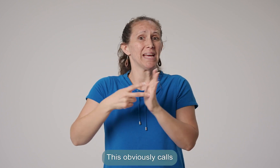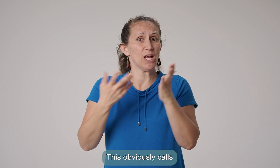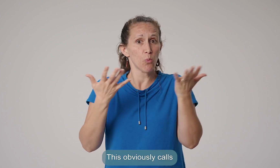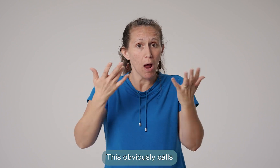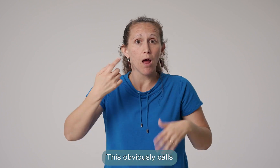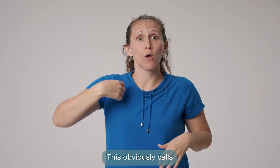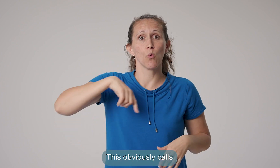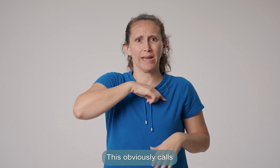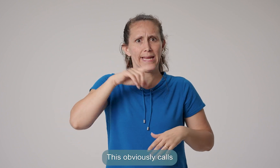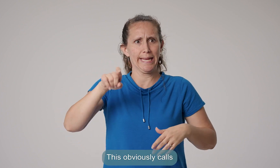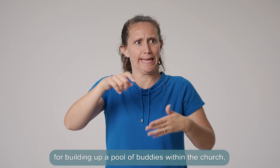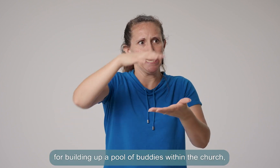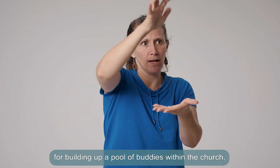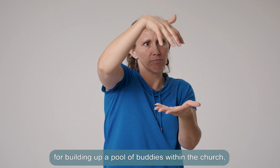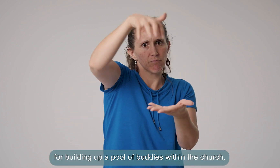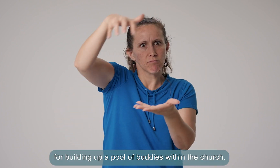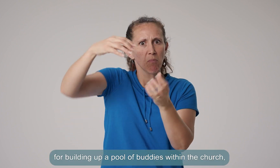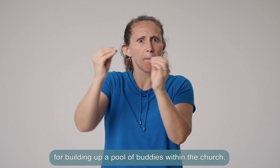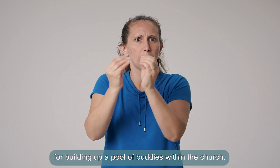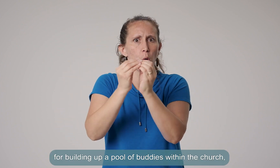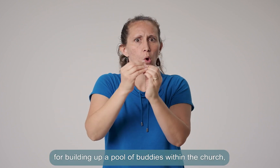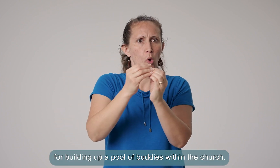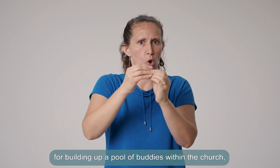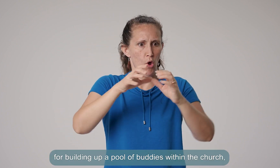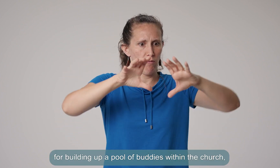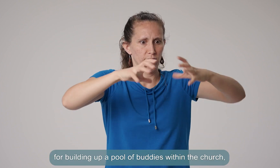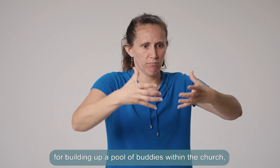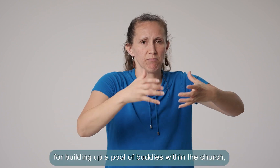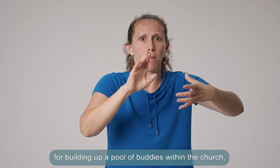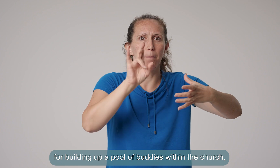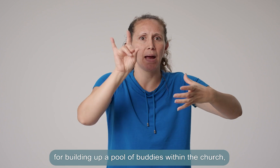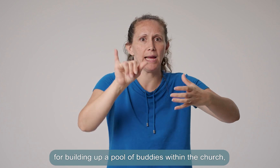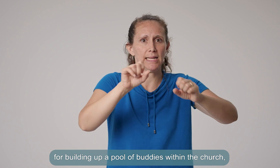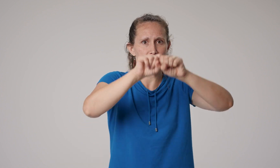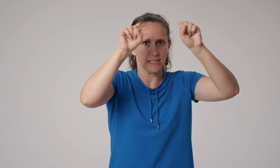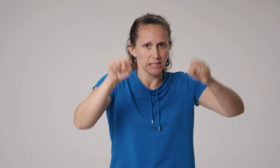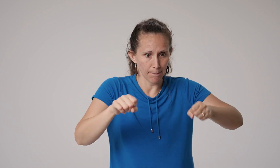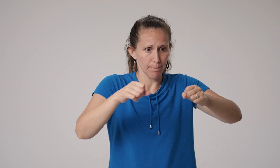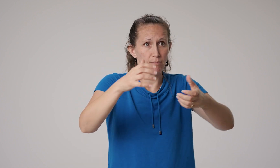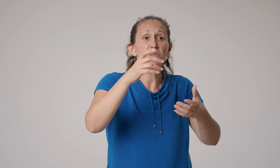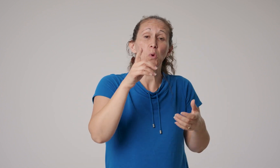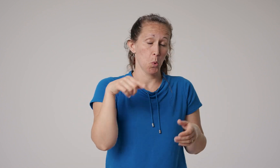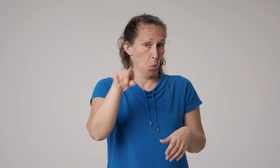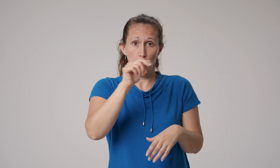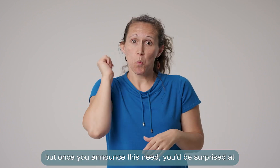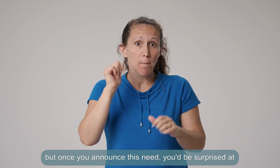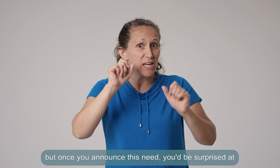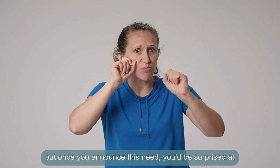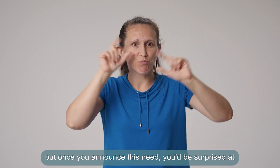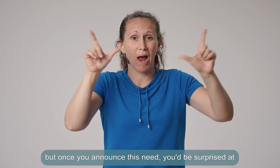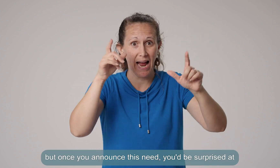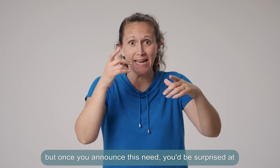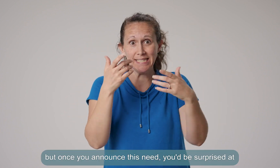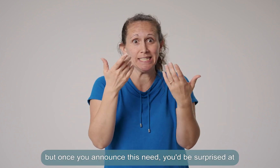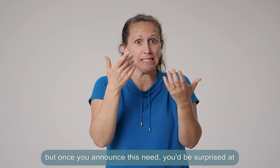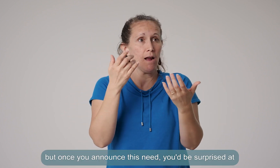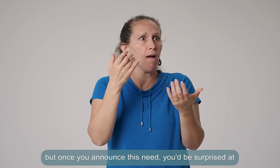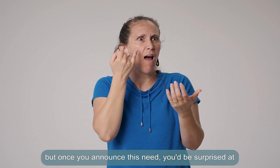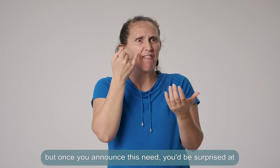This obviously calls for building up a pool of buddies within the church. But once you announce this need,